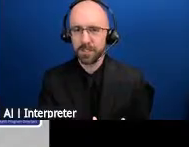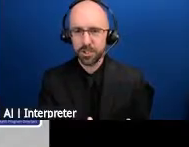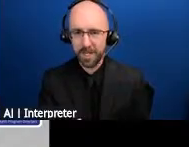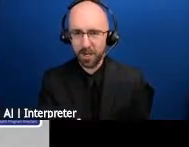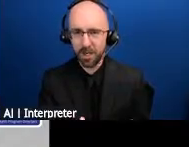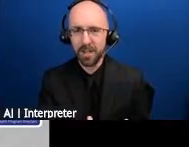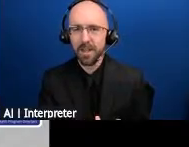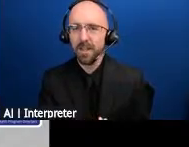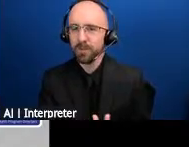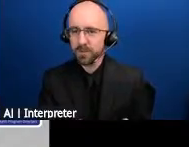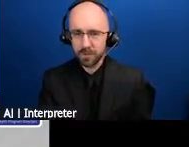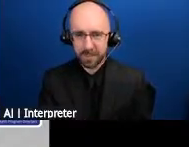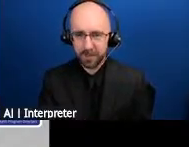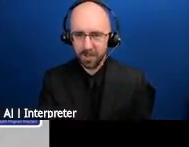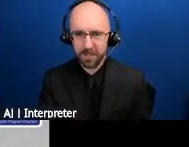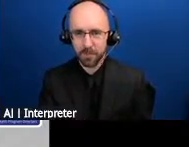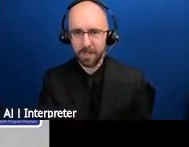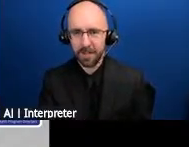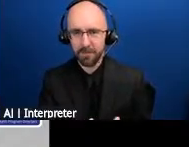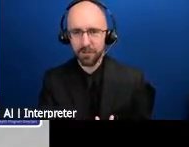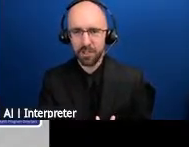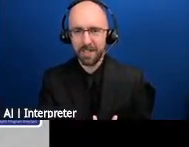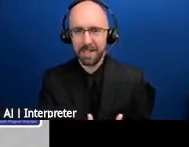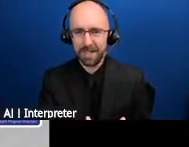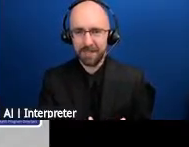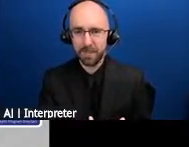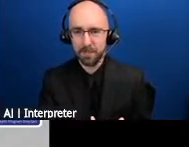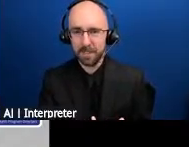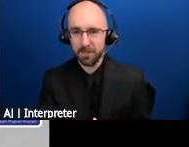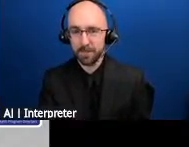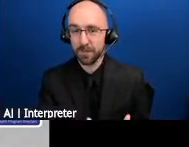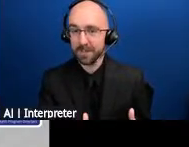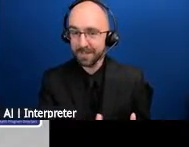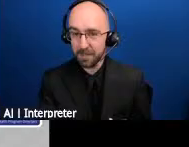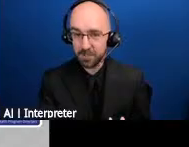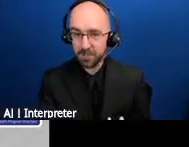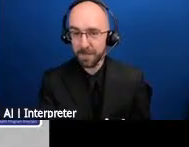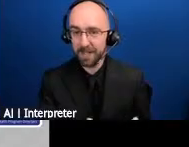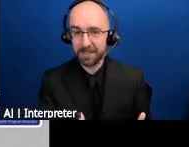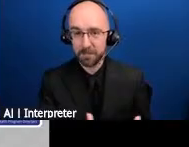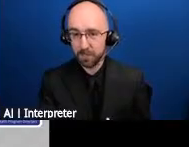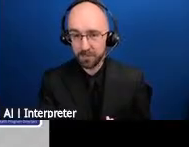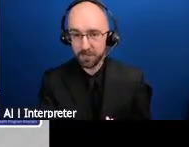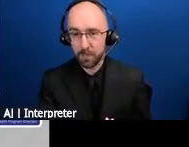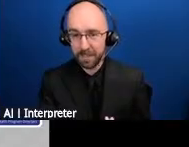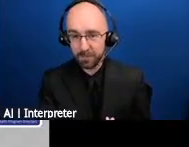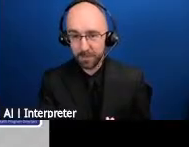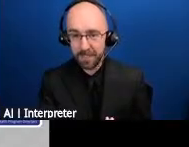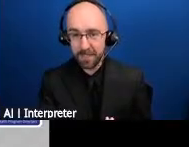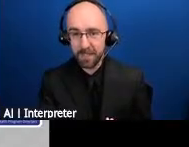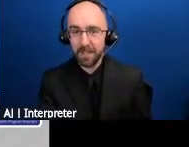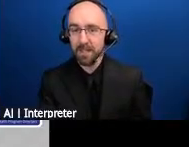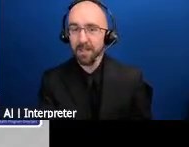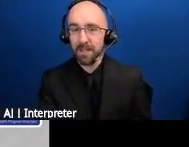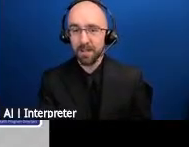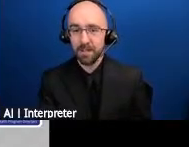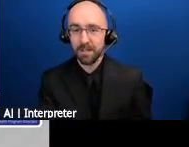just wanted to share those closing thoughts whenever 988 VP was first established back in September of